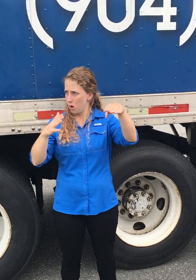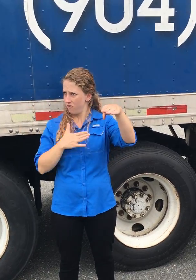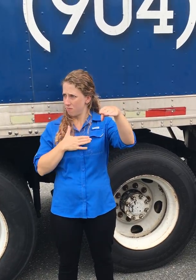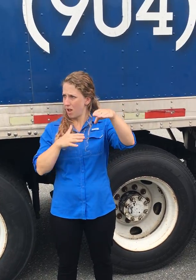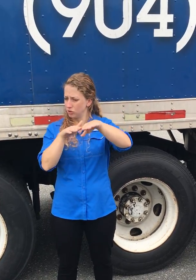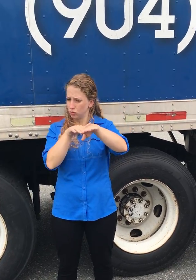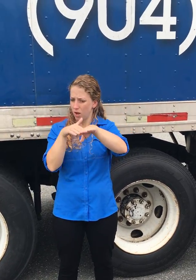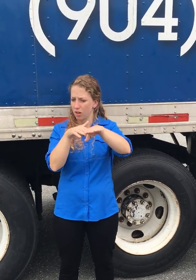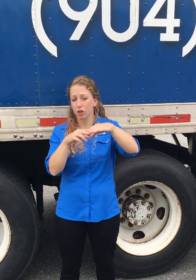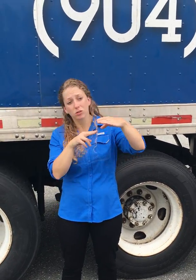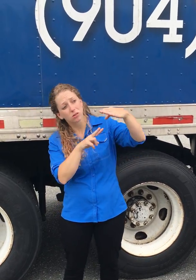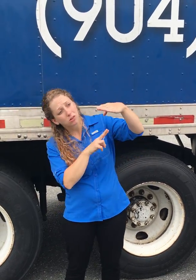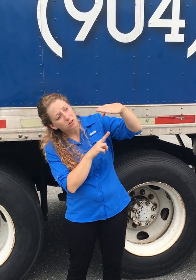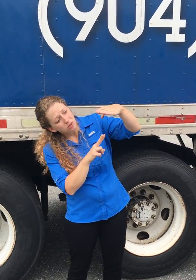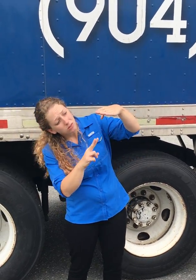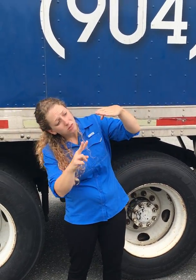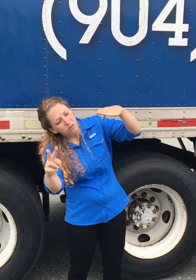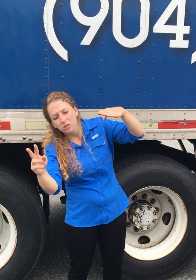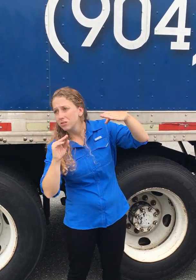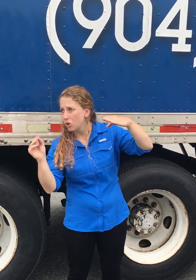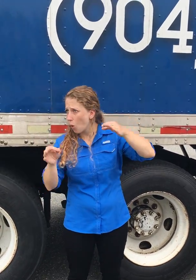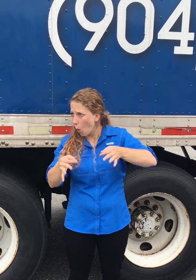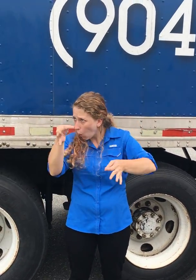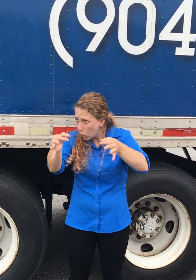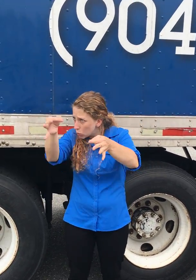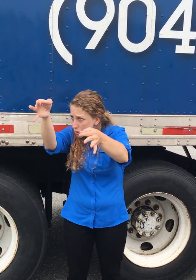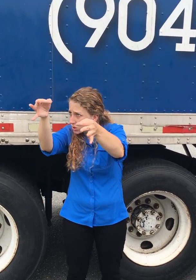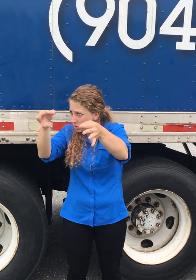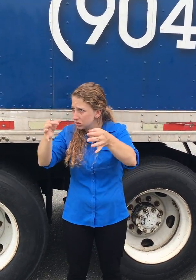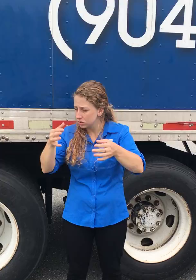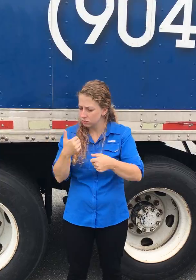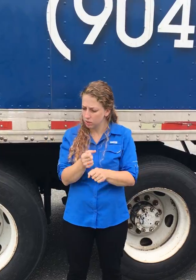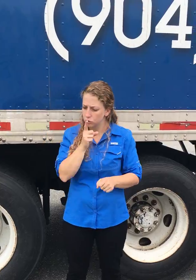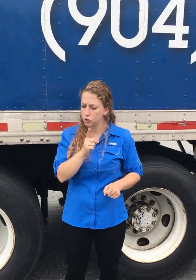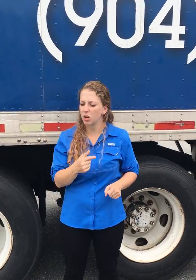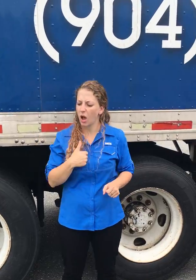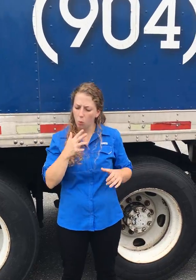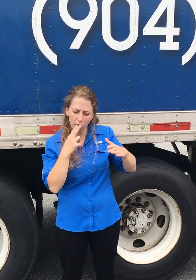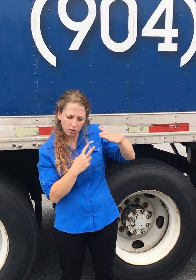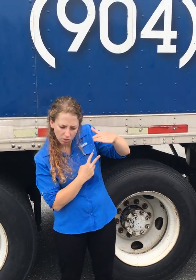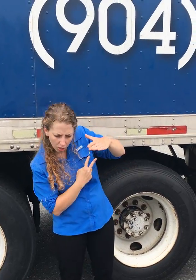in the floor of my trailer. And I'll do that down the entire length of the trailer.